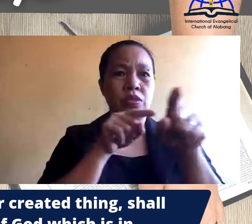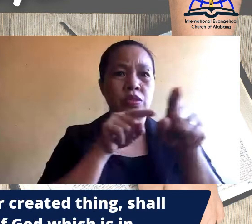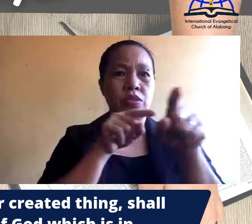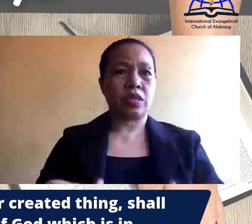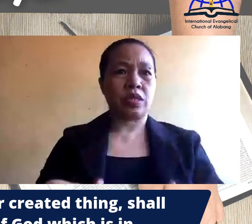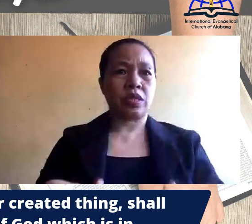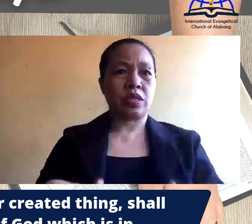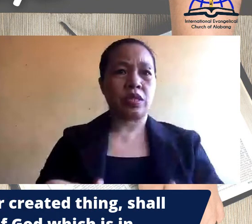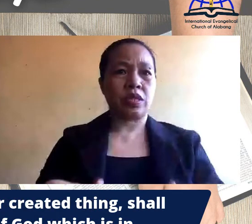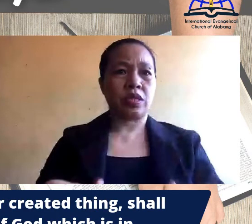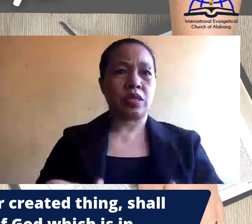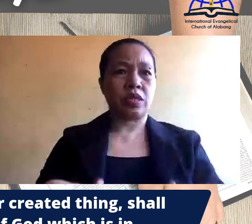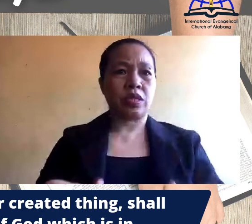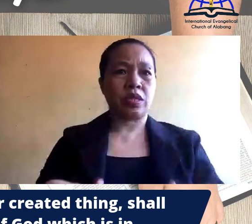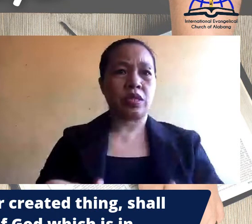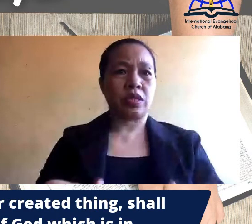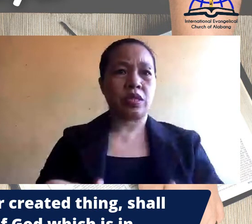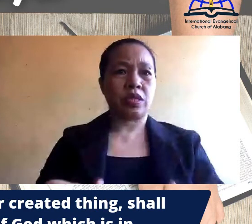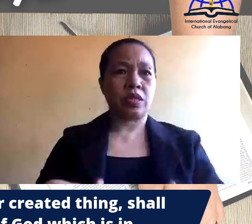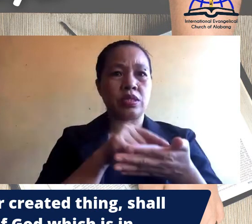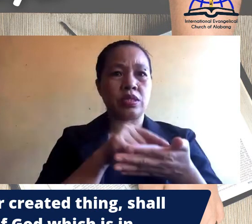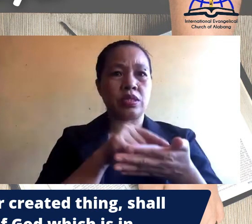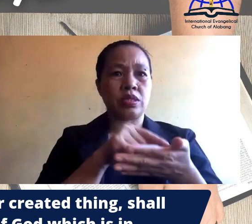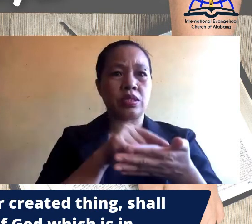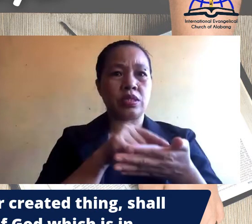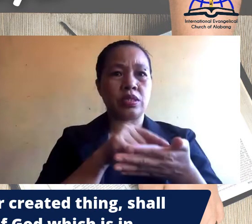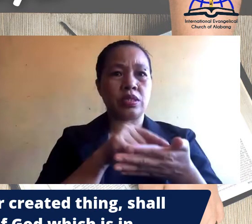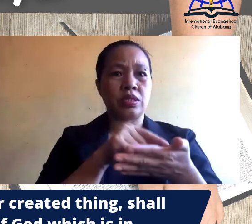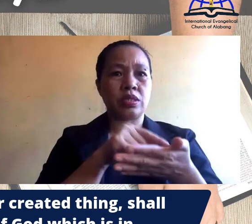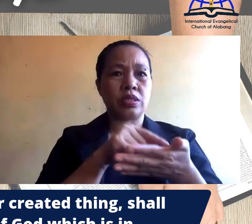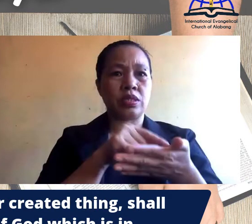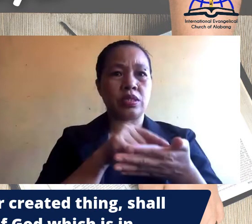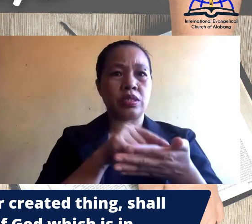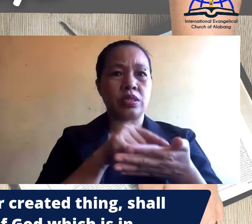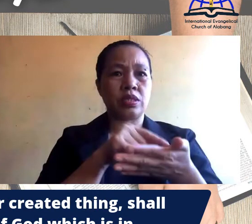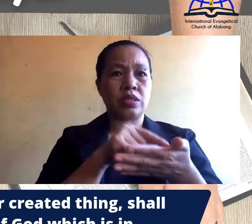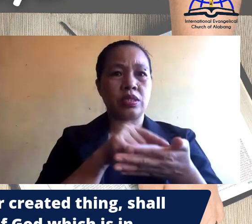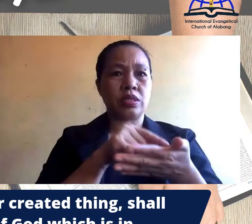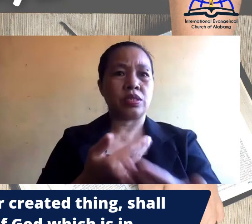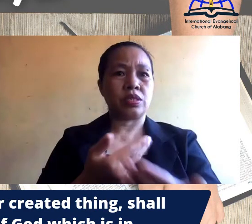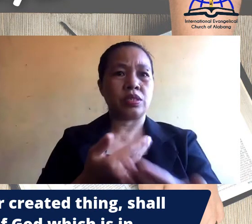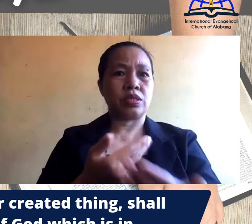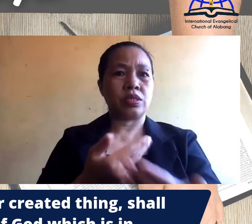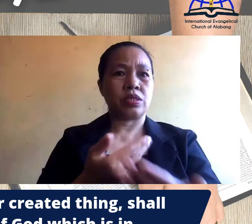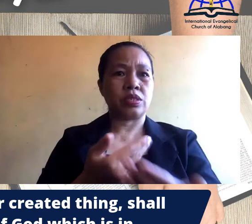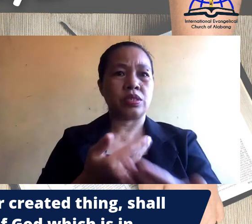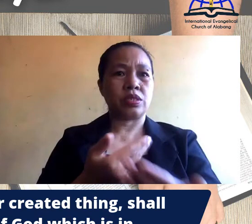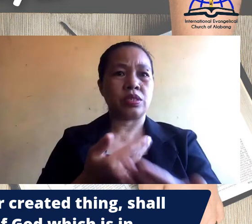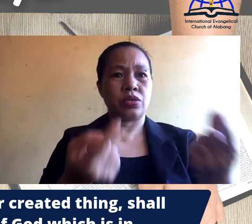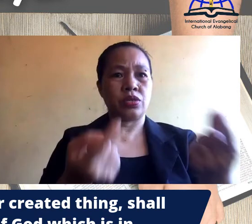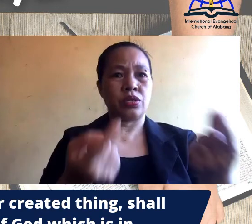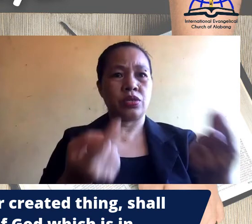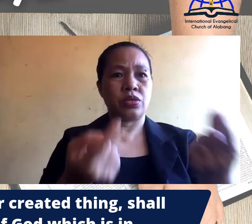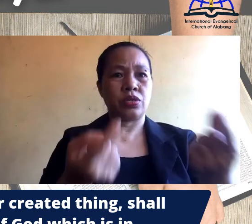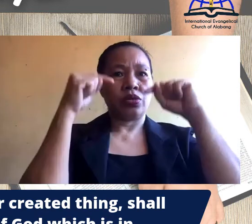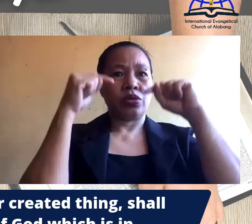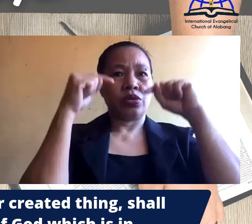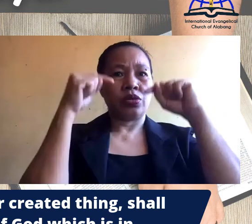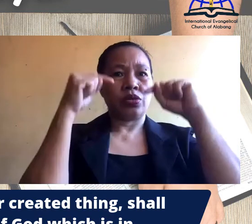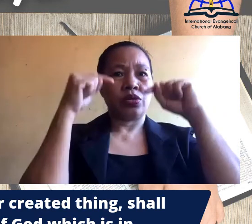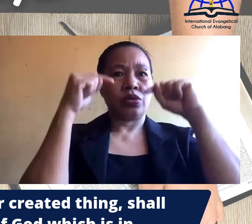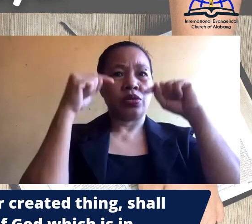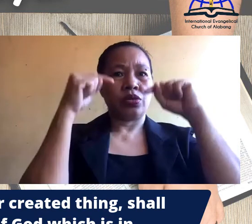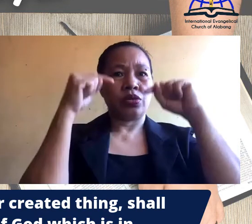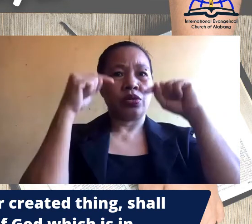nor height, nor depth, nor any other created thing shall be able to separate